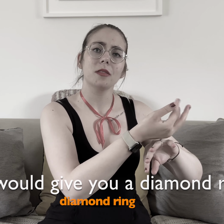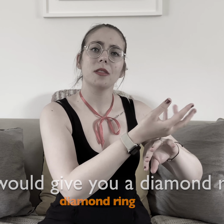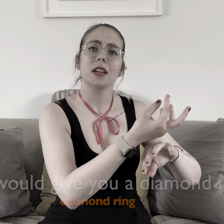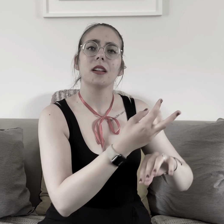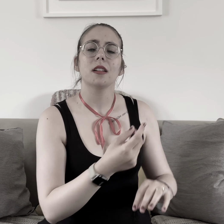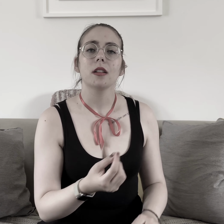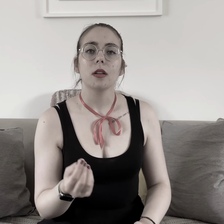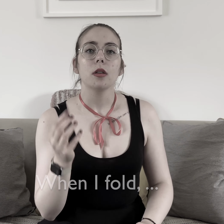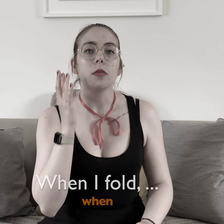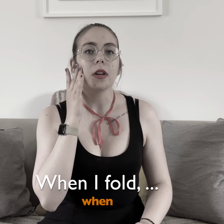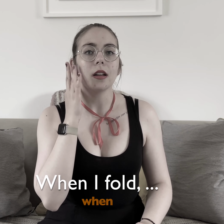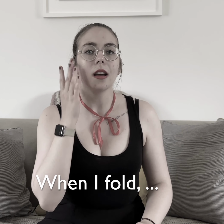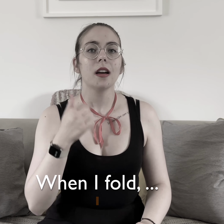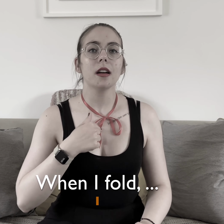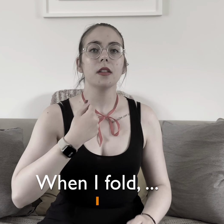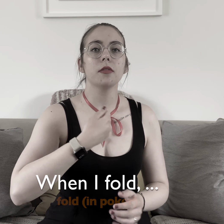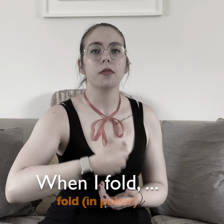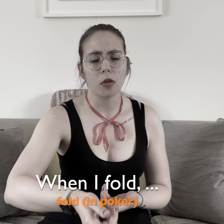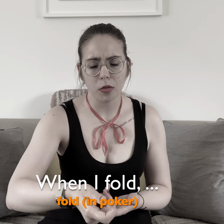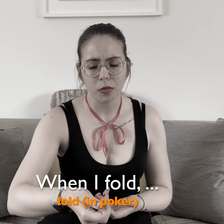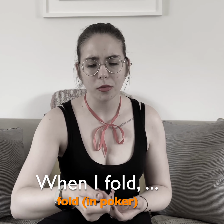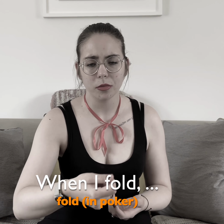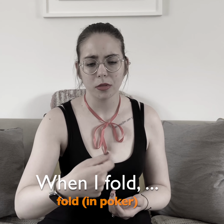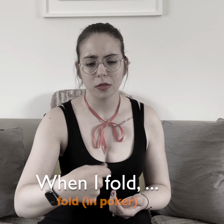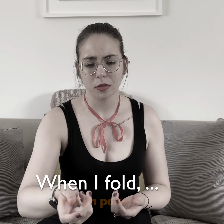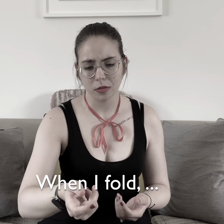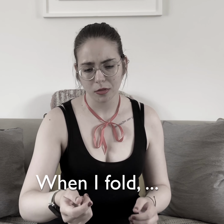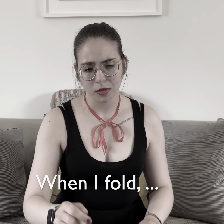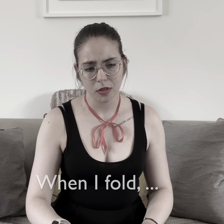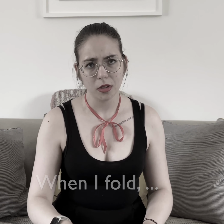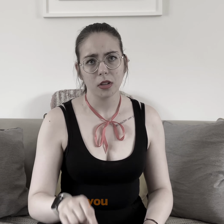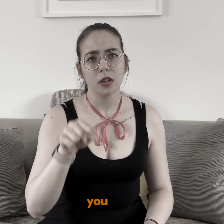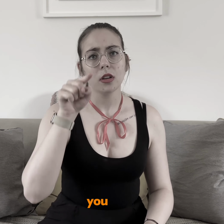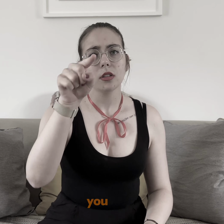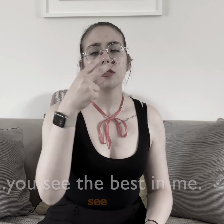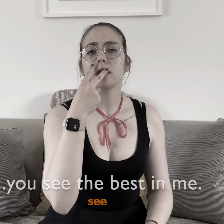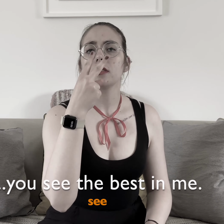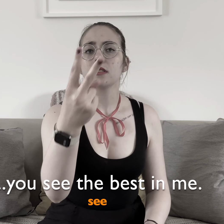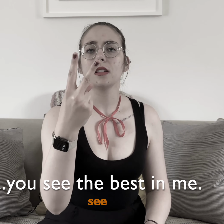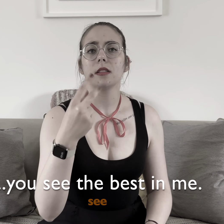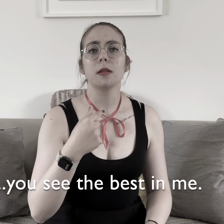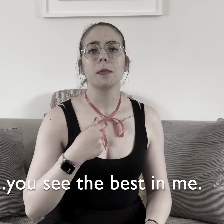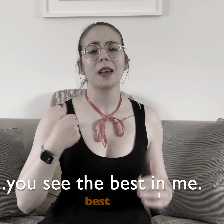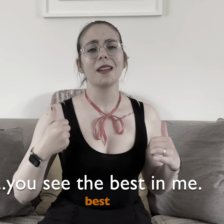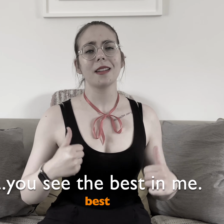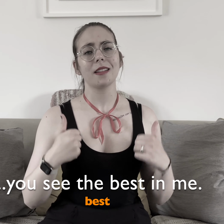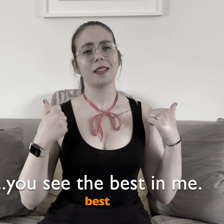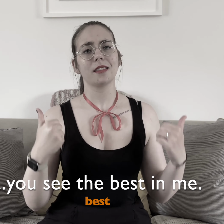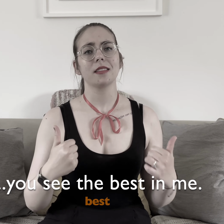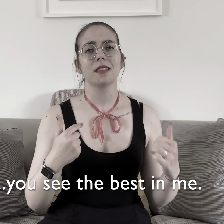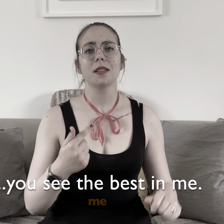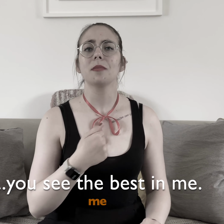ring When I fall You see the best in